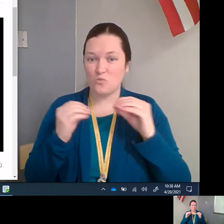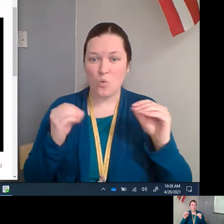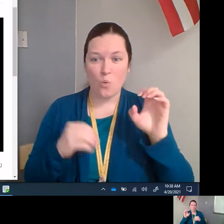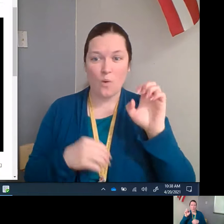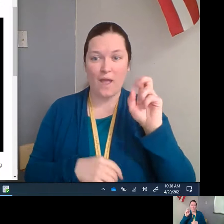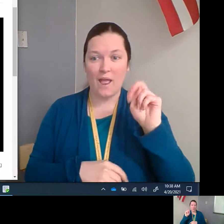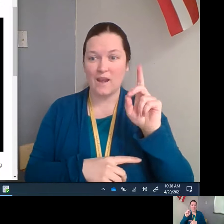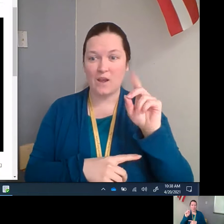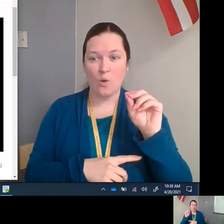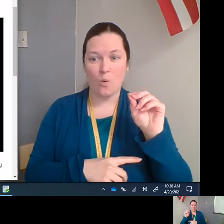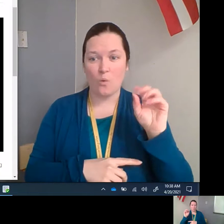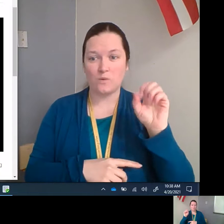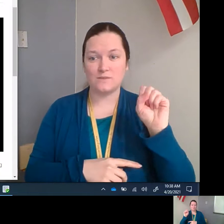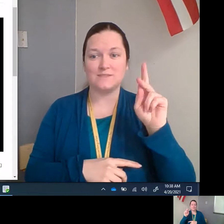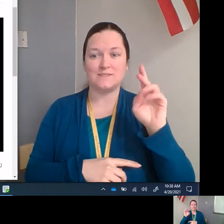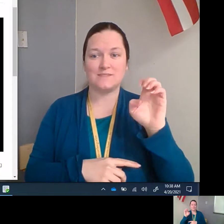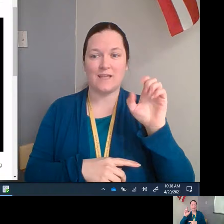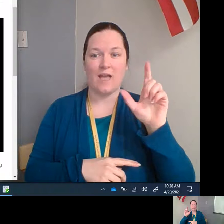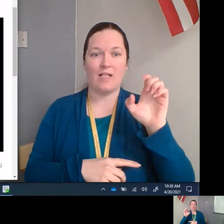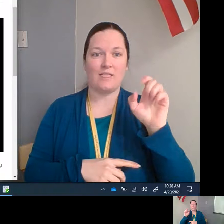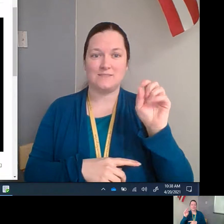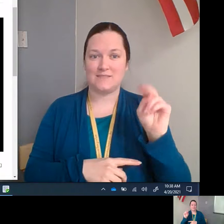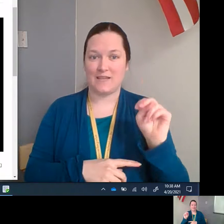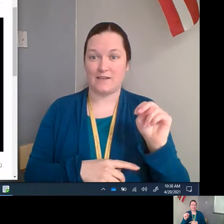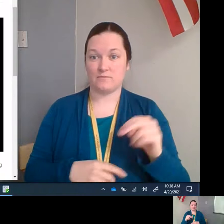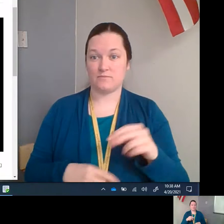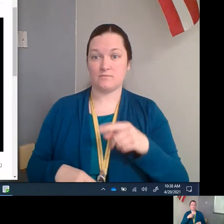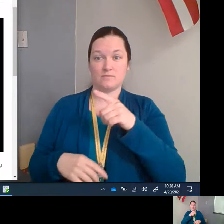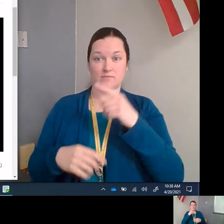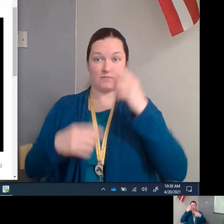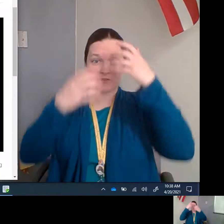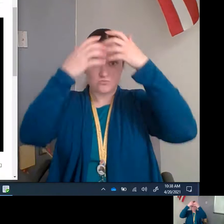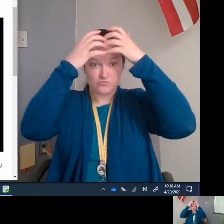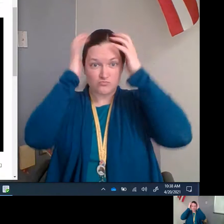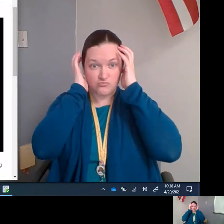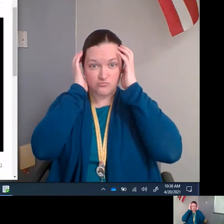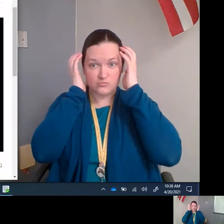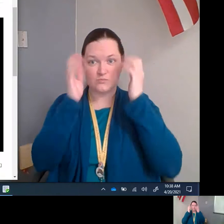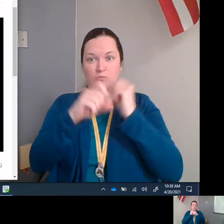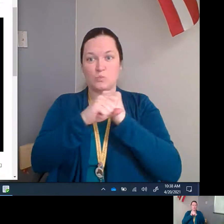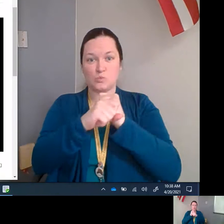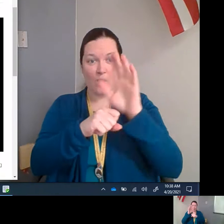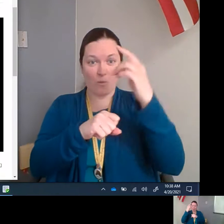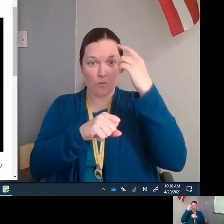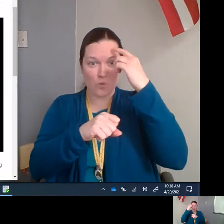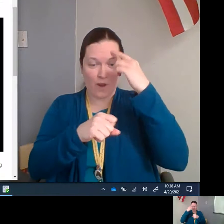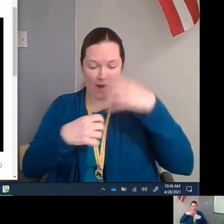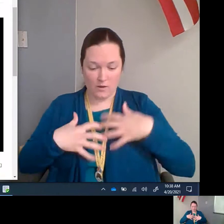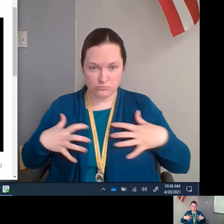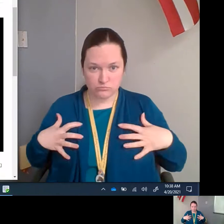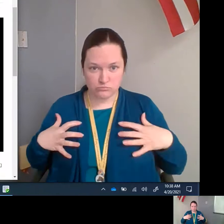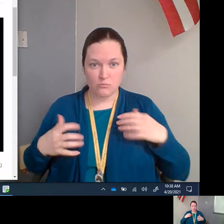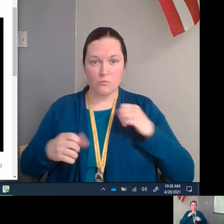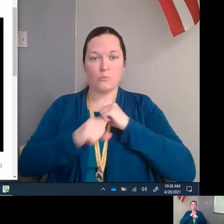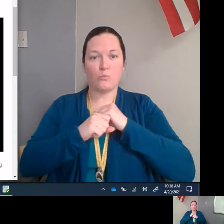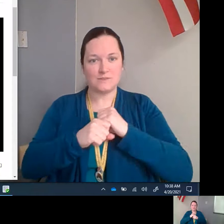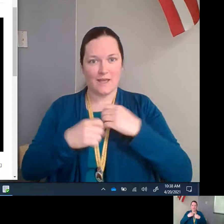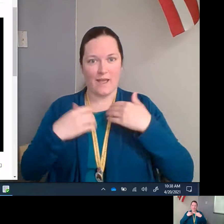it protects vital organs. In other words, this skull is protecting my brain, or this rib cage is protecting my organs in my thoracic